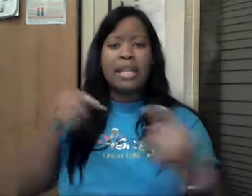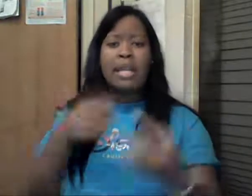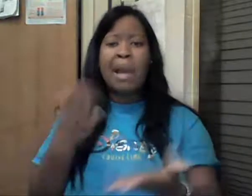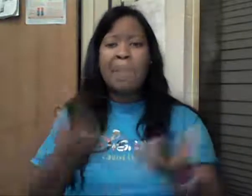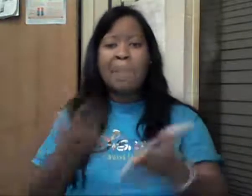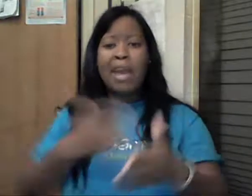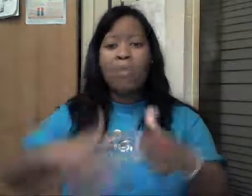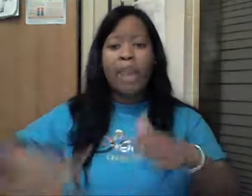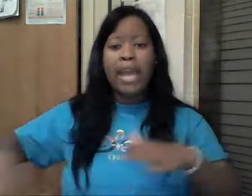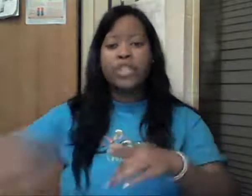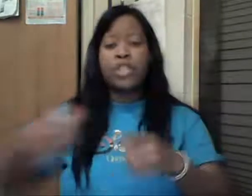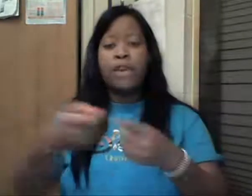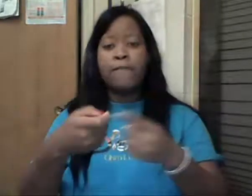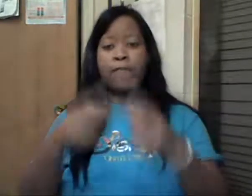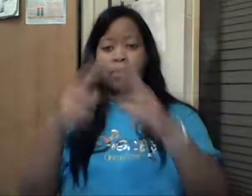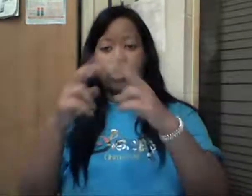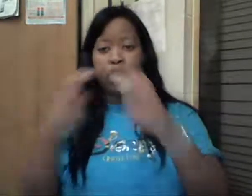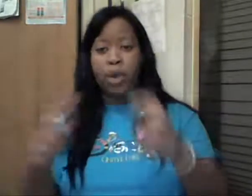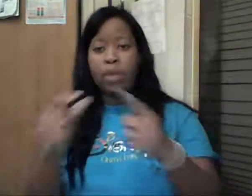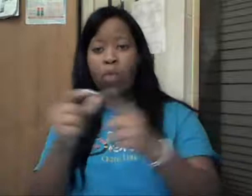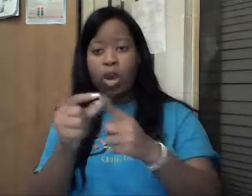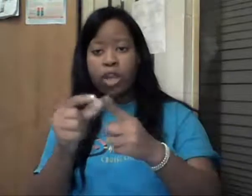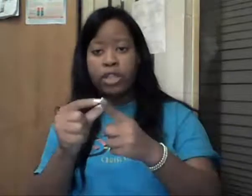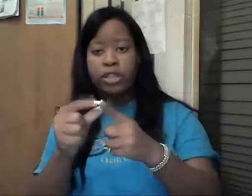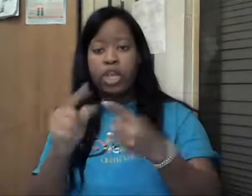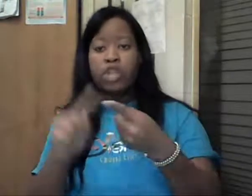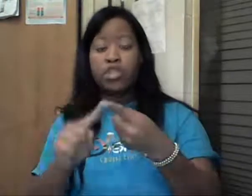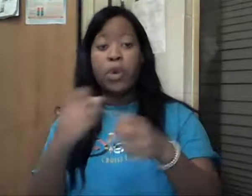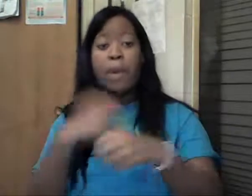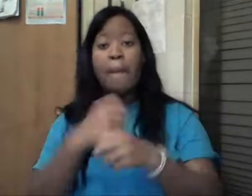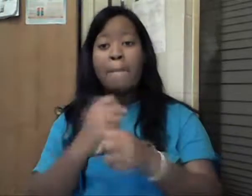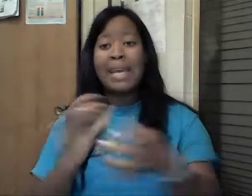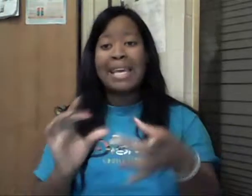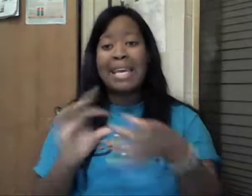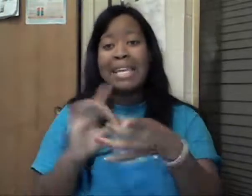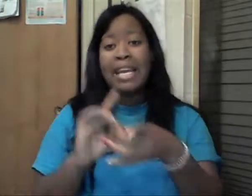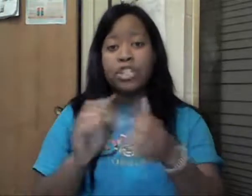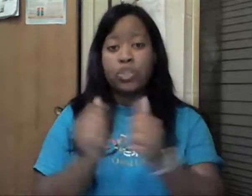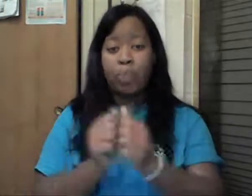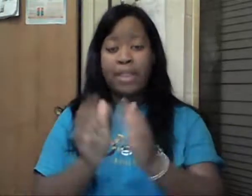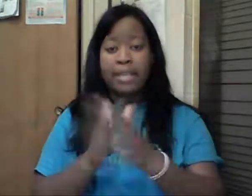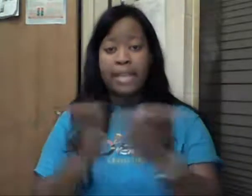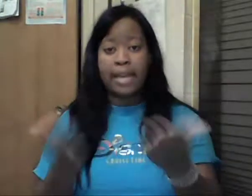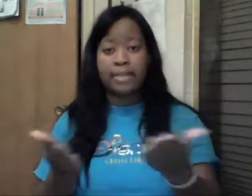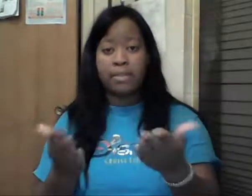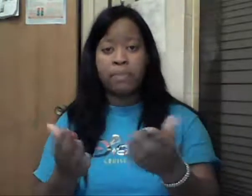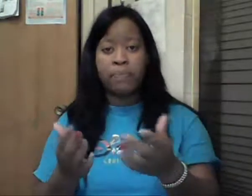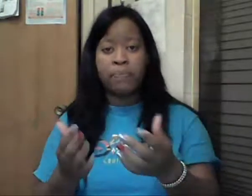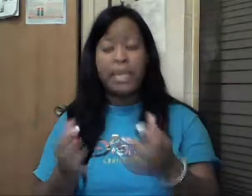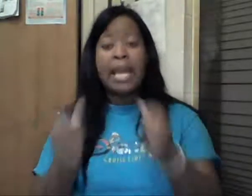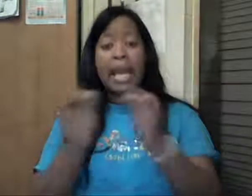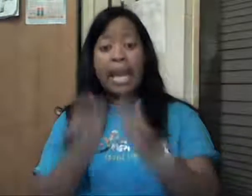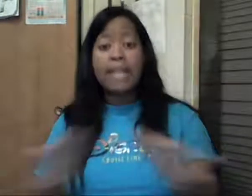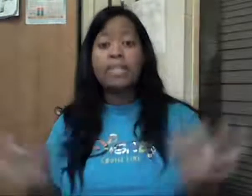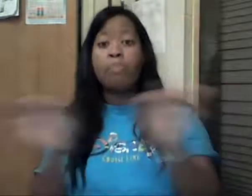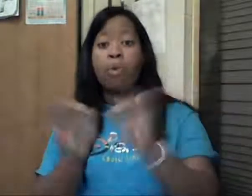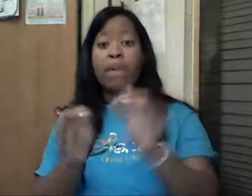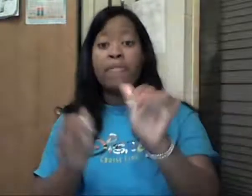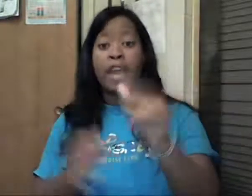Struggling may range from decoding words to making connections with the text. It is important that